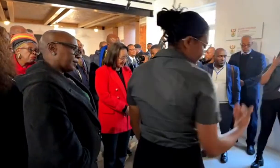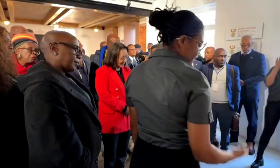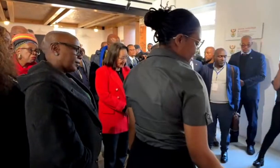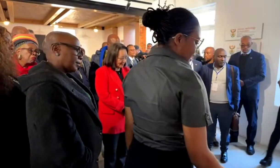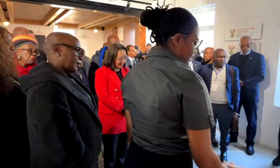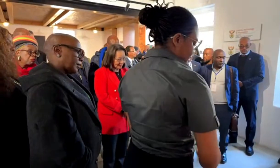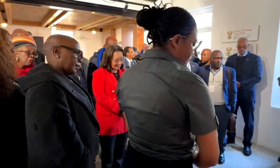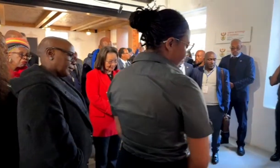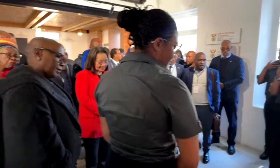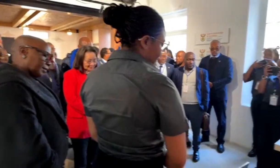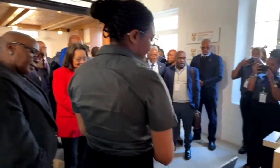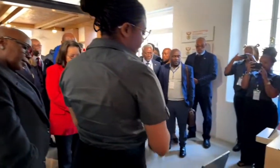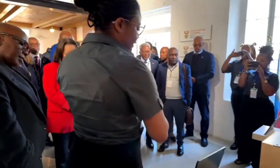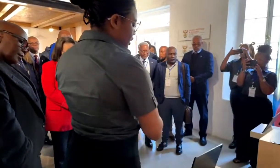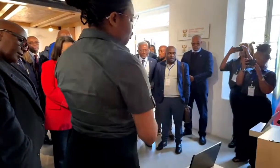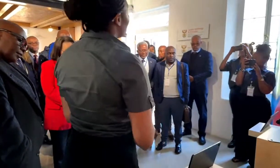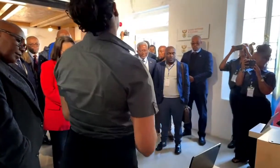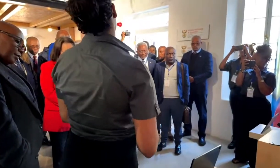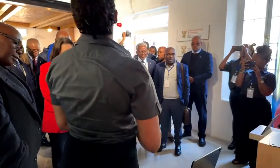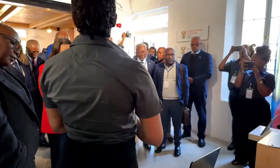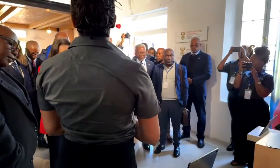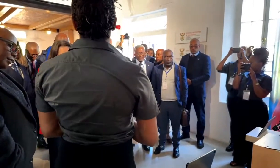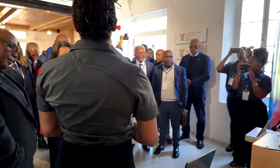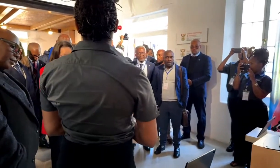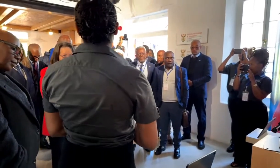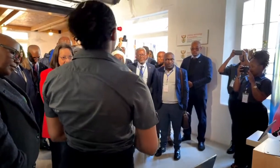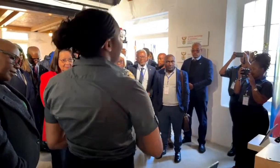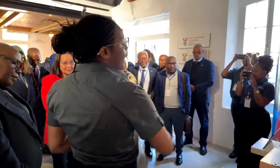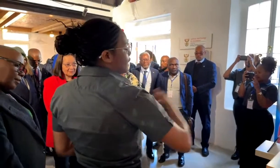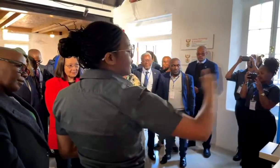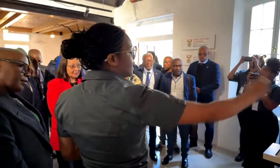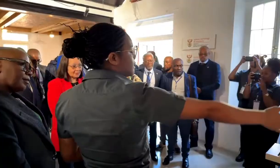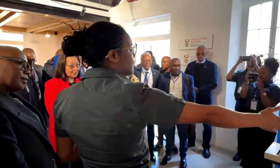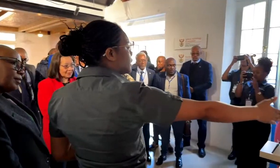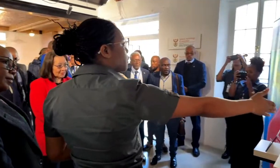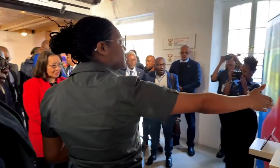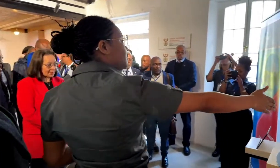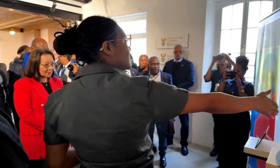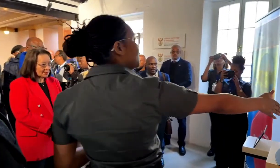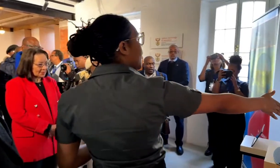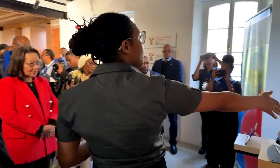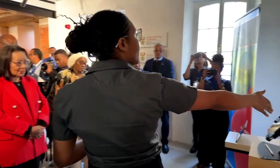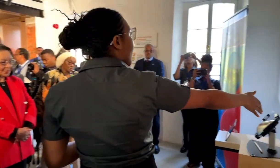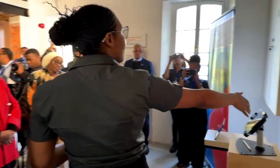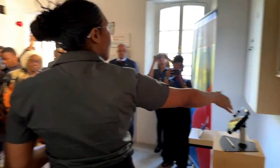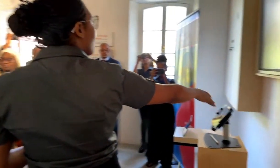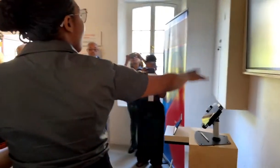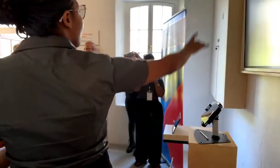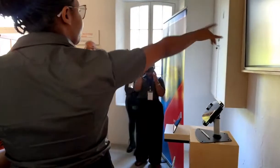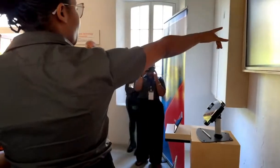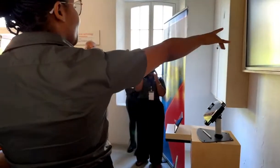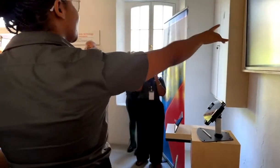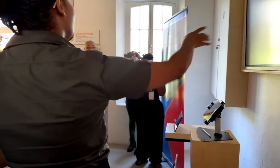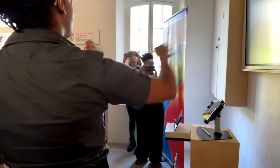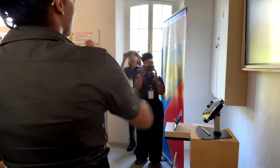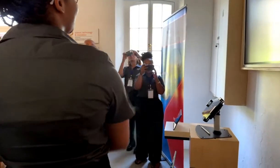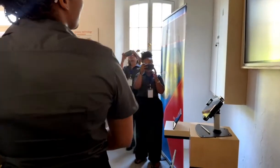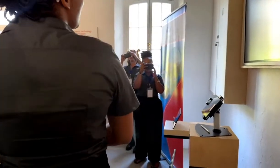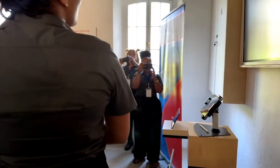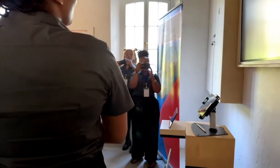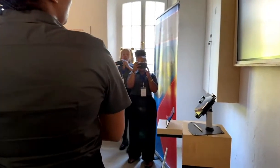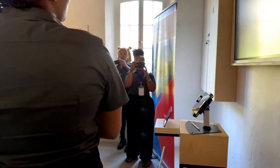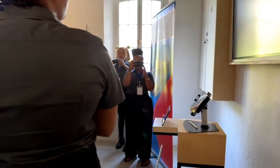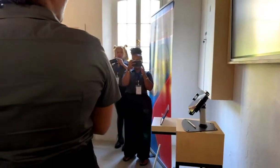And then on this side is the 1 meter telescope, which is also in Sutherland. And then in the middle display, we have our Astro quiz, which